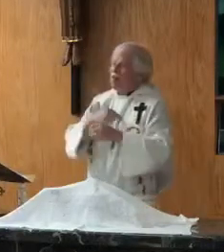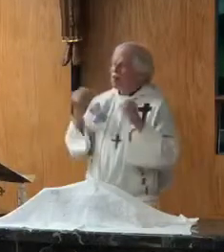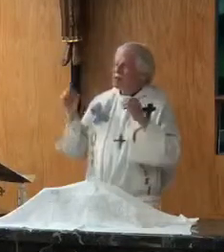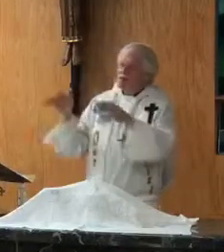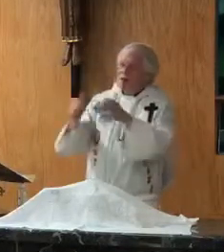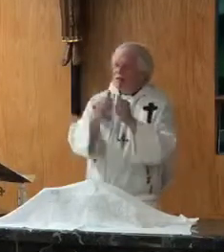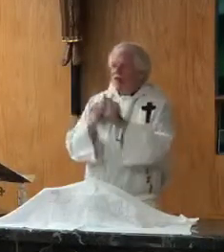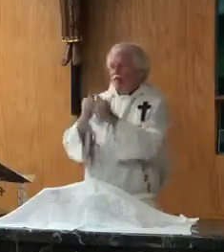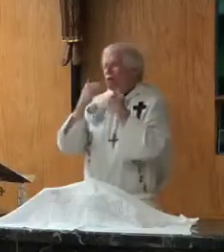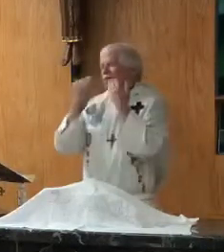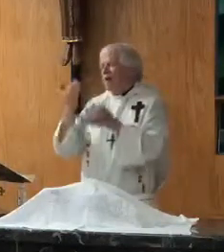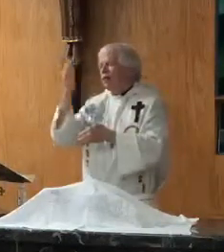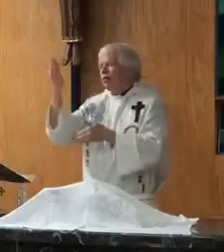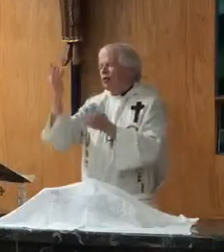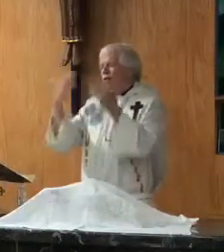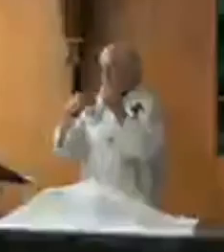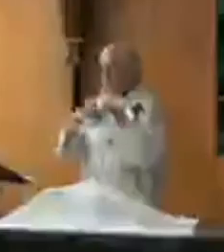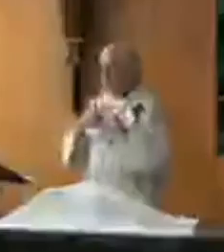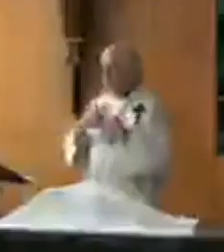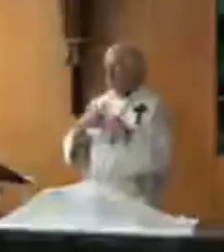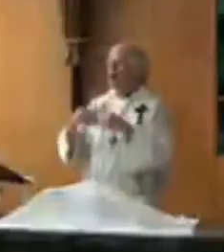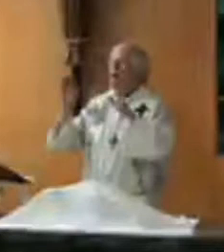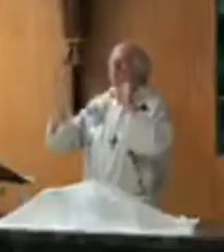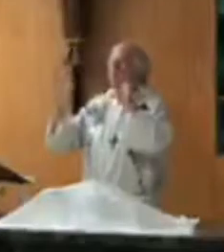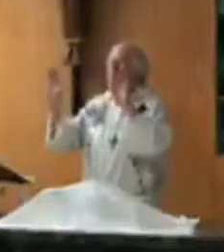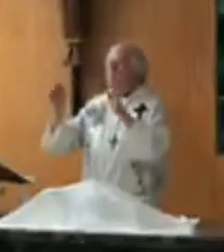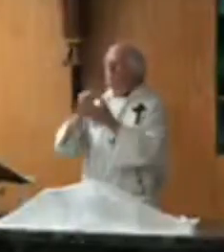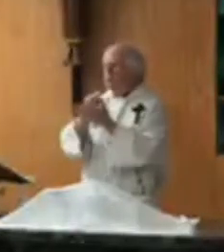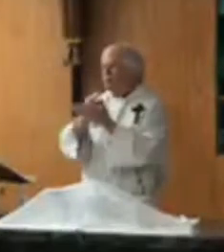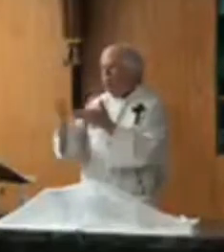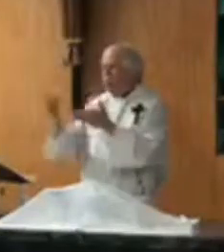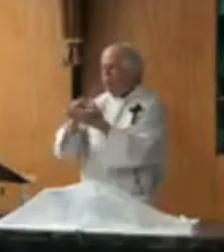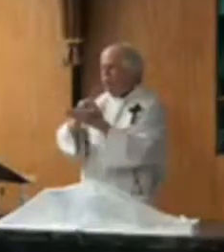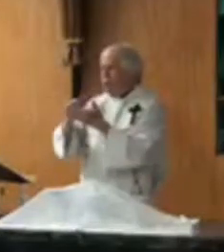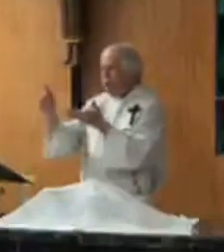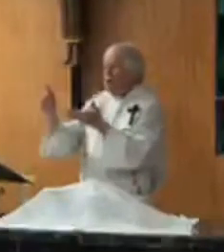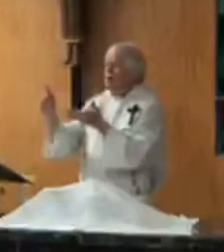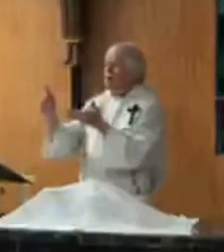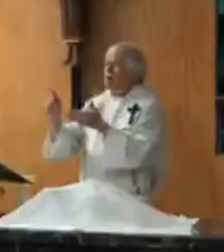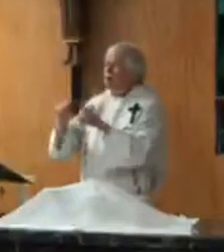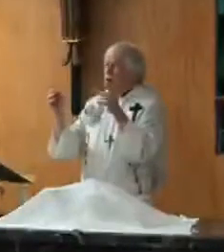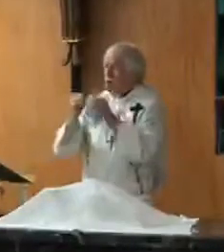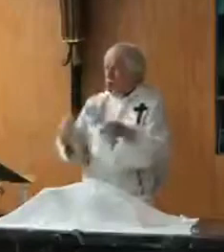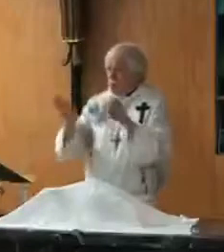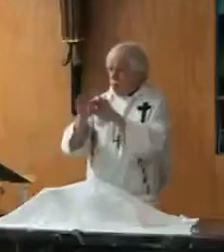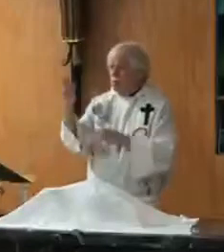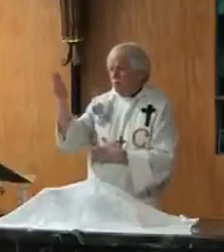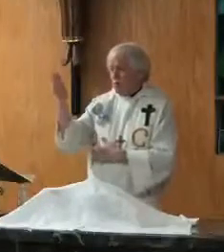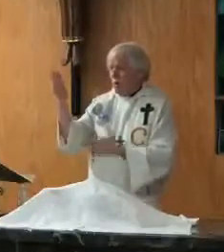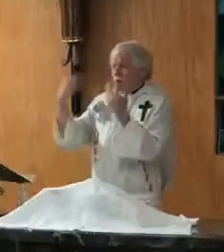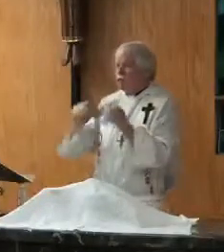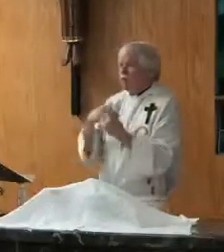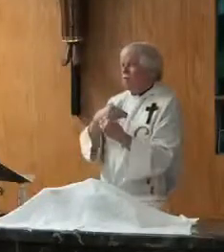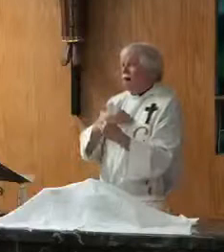Heavenly Father, as we gather together, we thank you that you have given us a wonderful holy week. But more